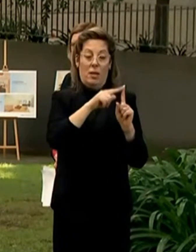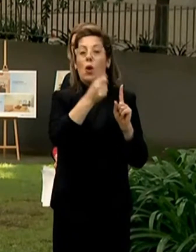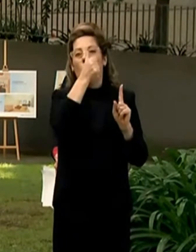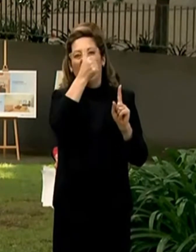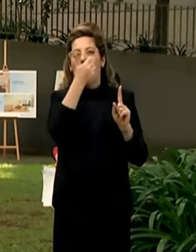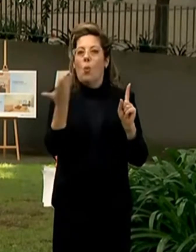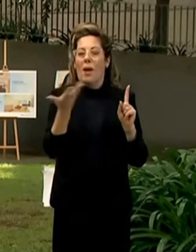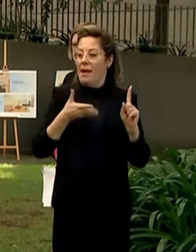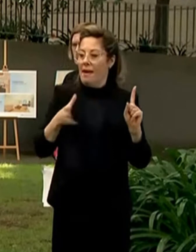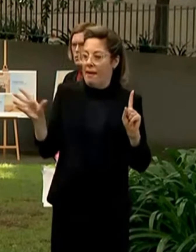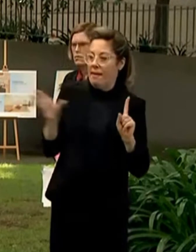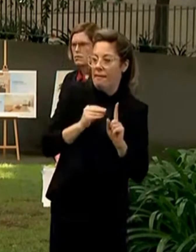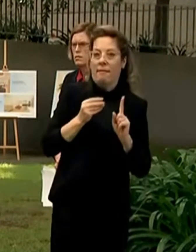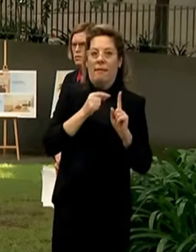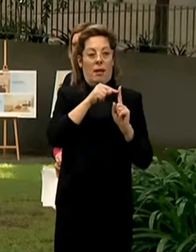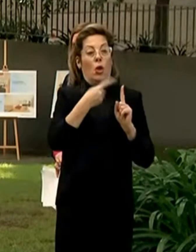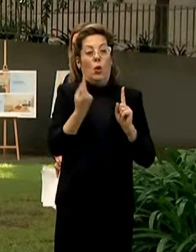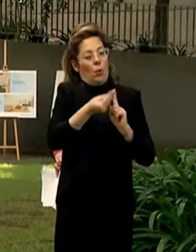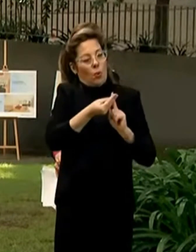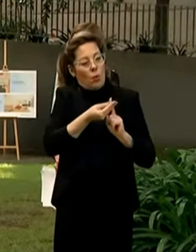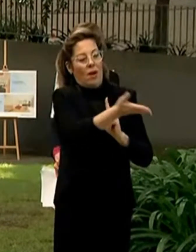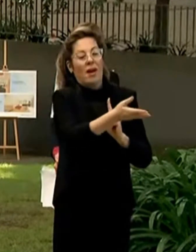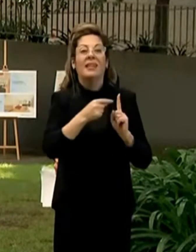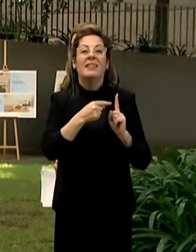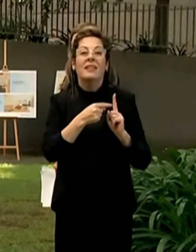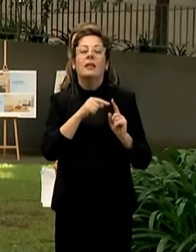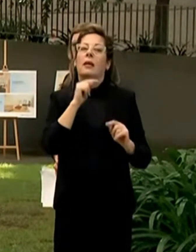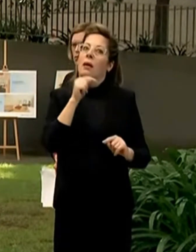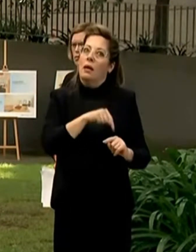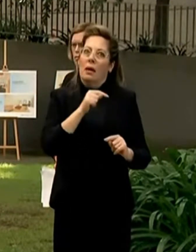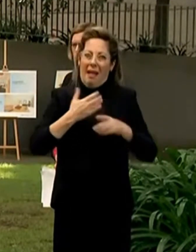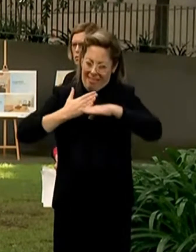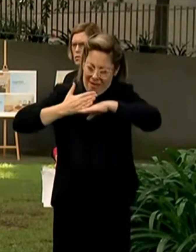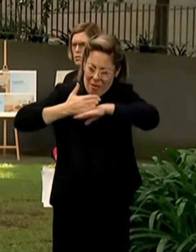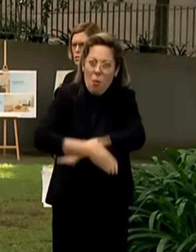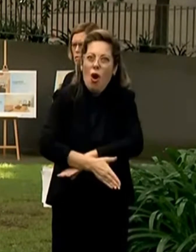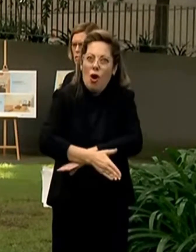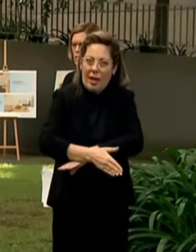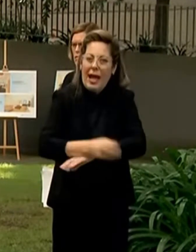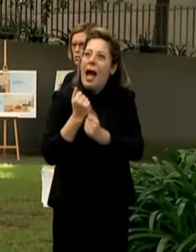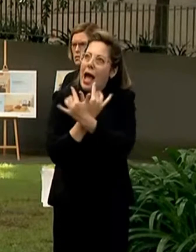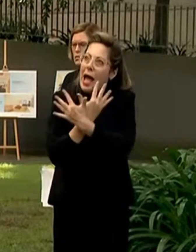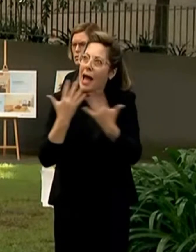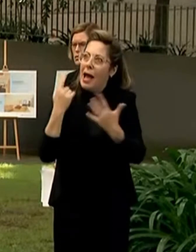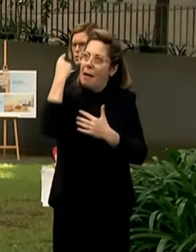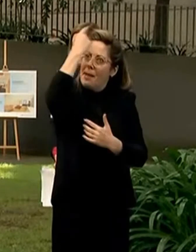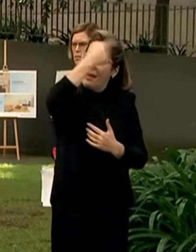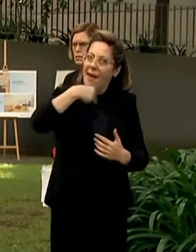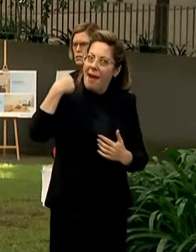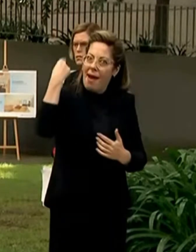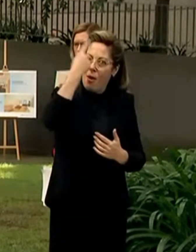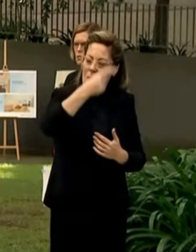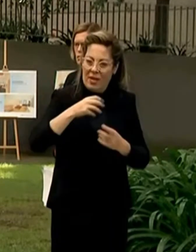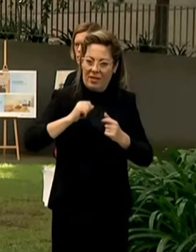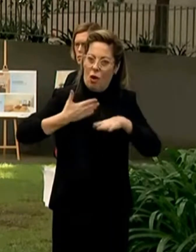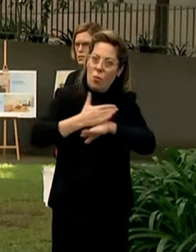top of this, and that's why I'm so grateful to everybody who's working literally around the clock. I won't tell you how many times Dr. Chan and I